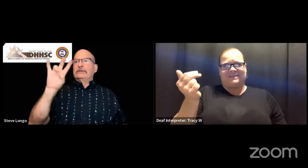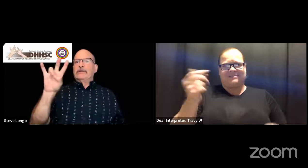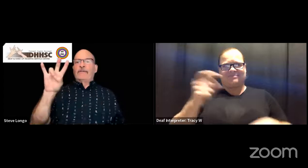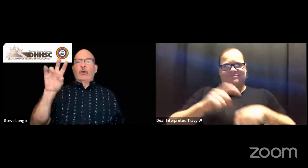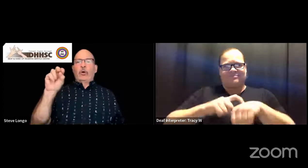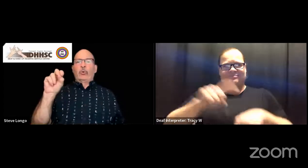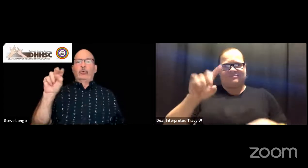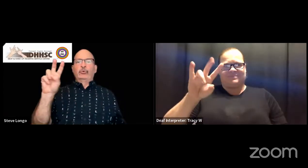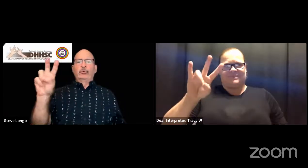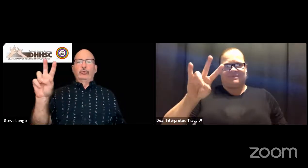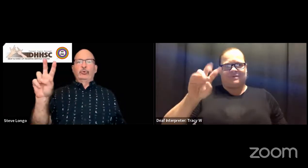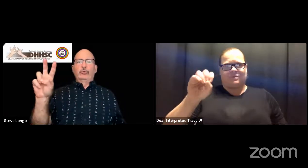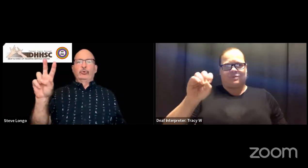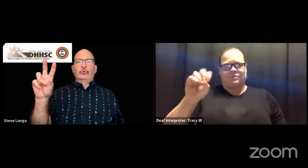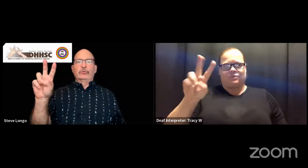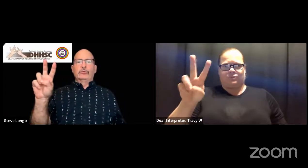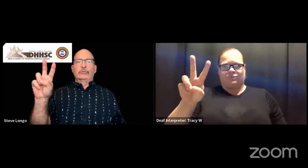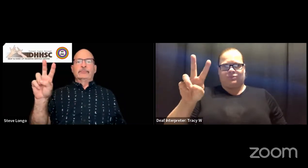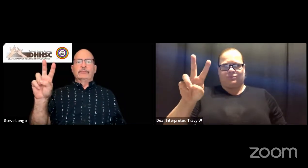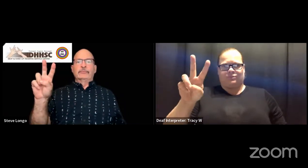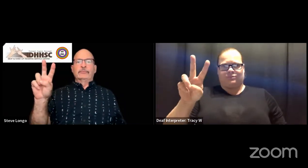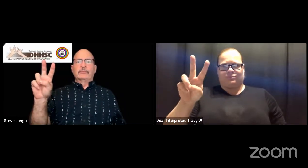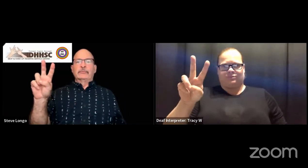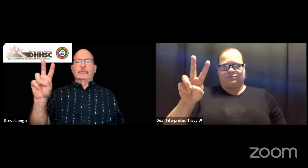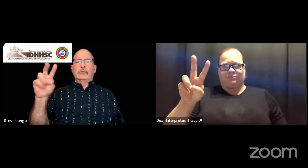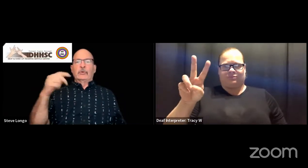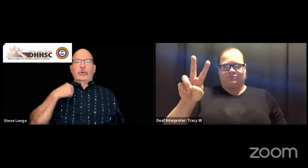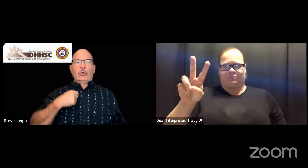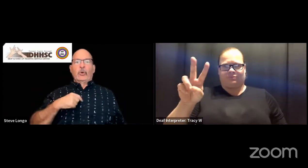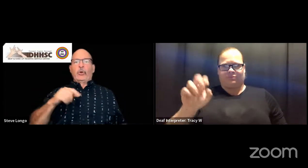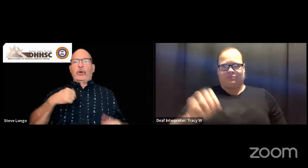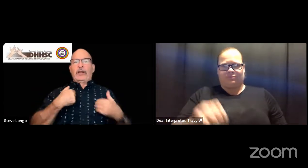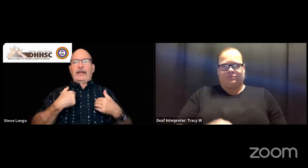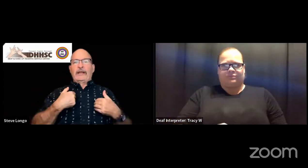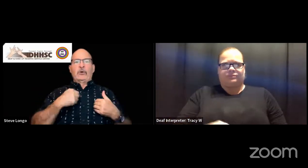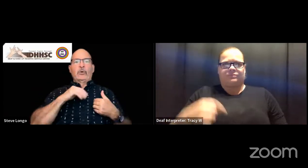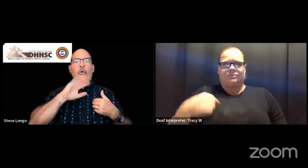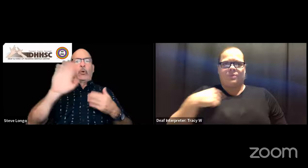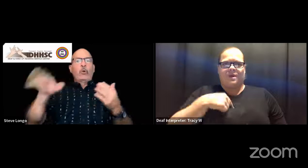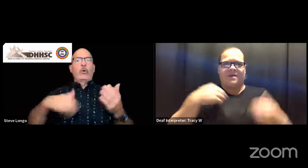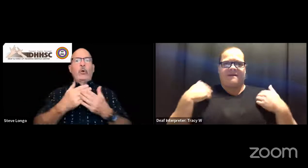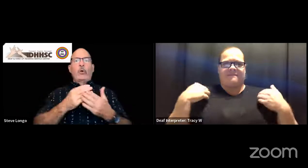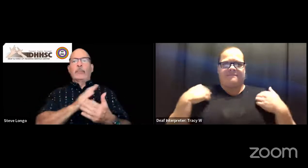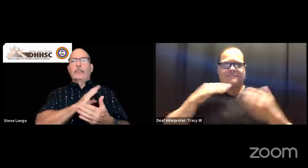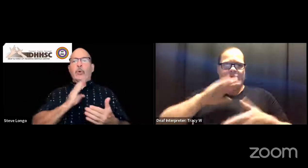call this meeting to order September 13th at 7:02 p.m.